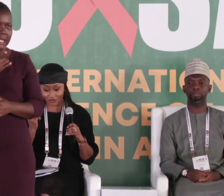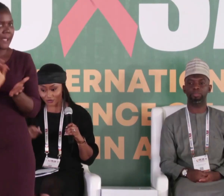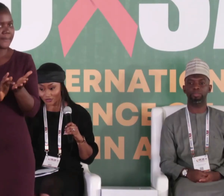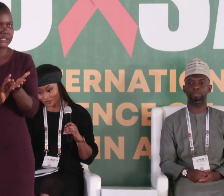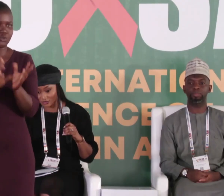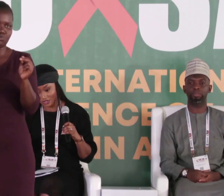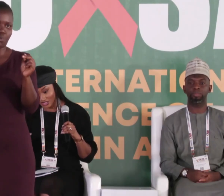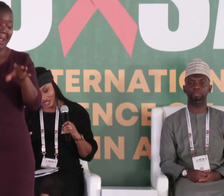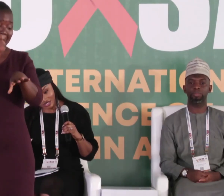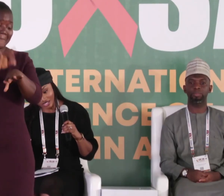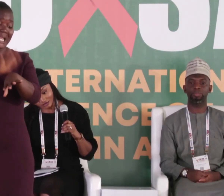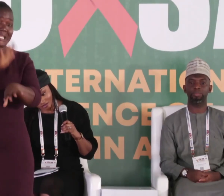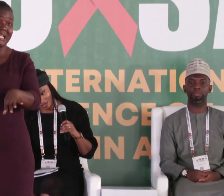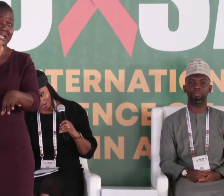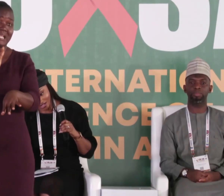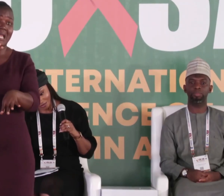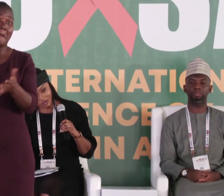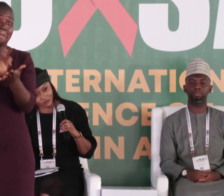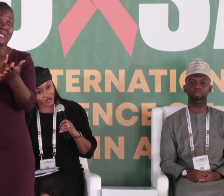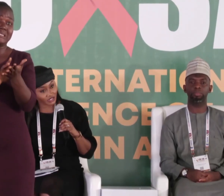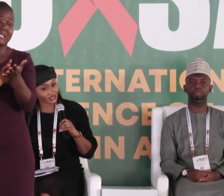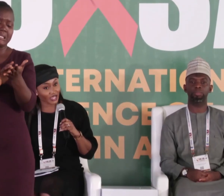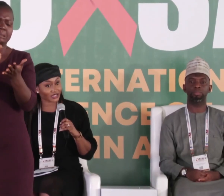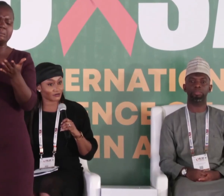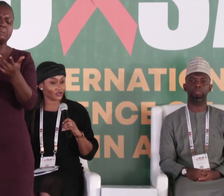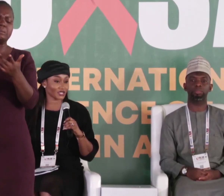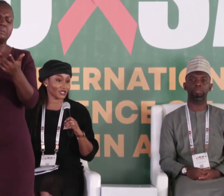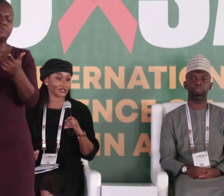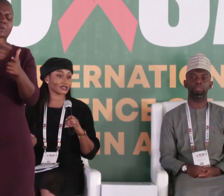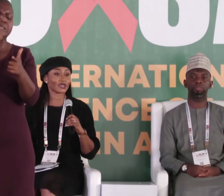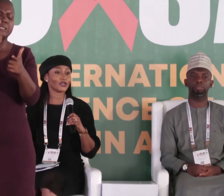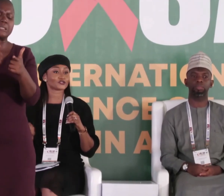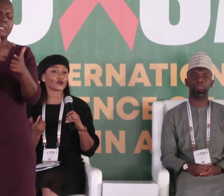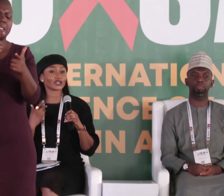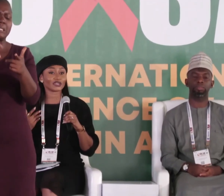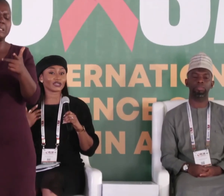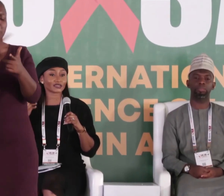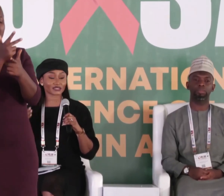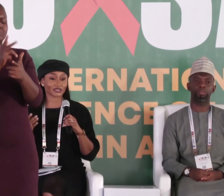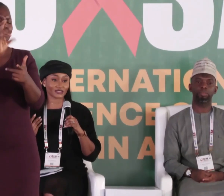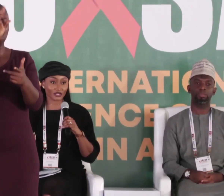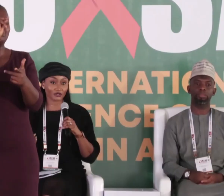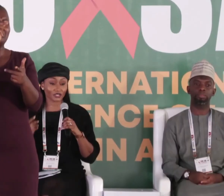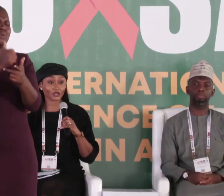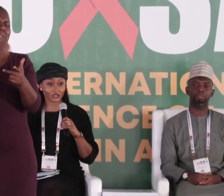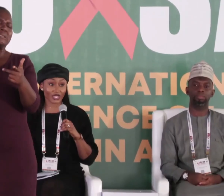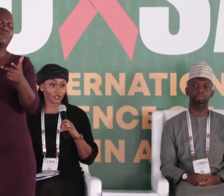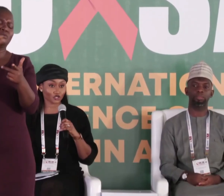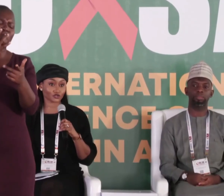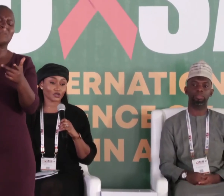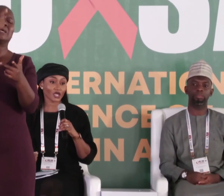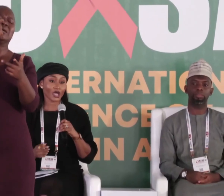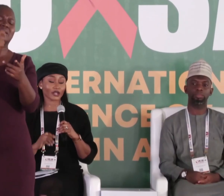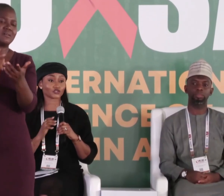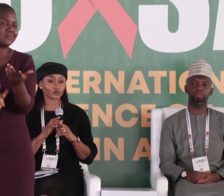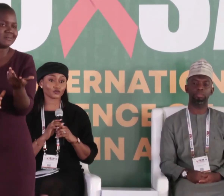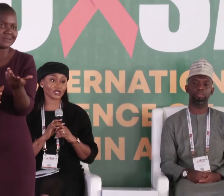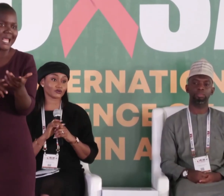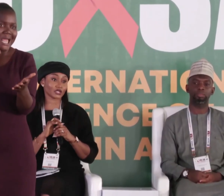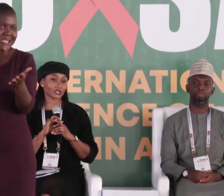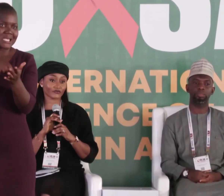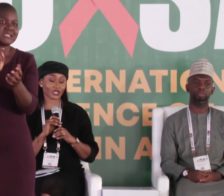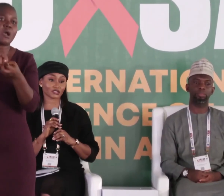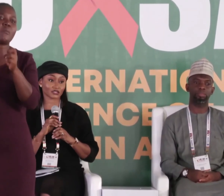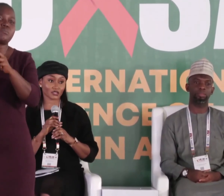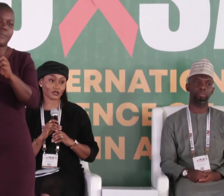first 2, 3 days, the third day, maybe morning, night, I'm not taking it. So this is also an issue, and it would be really